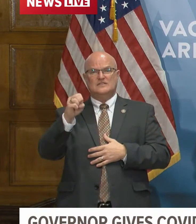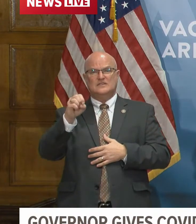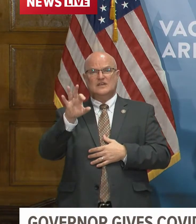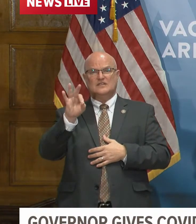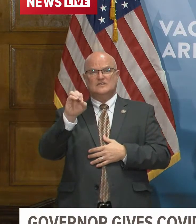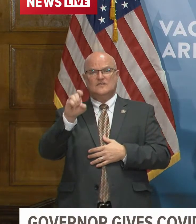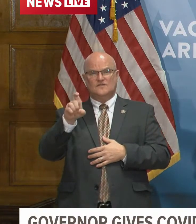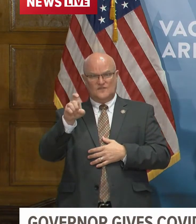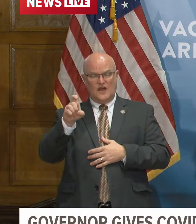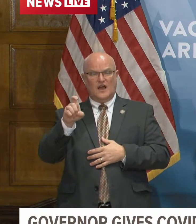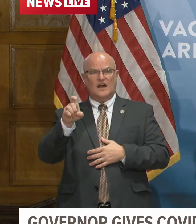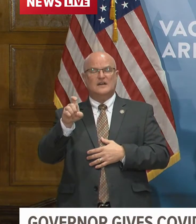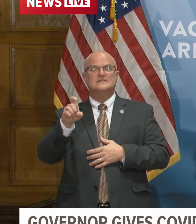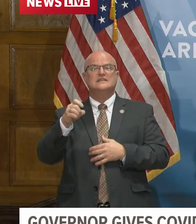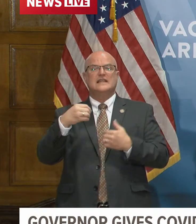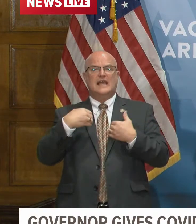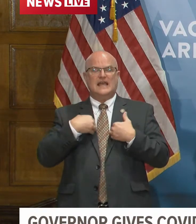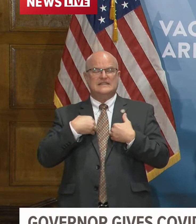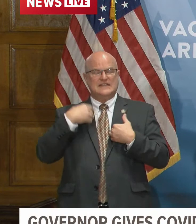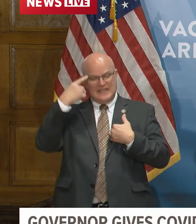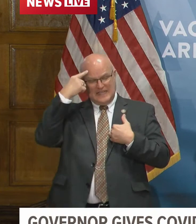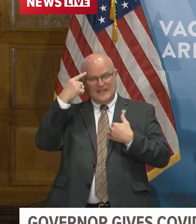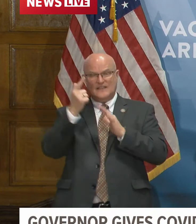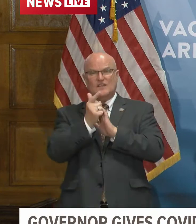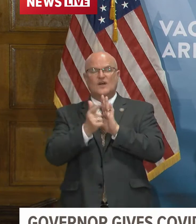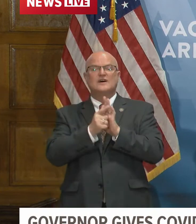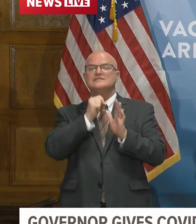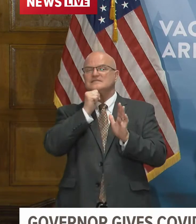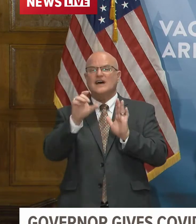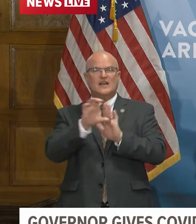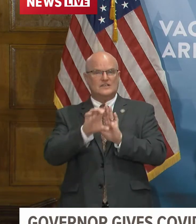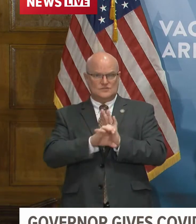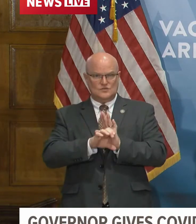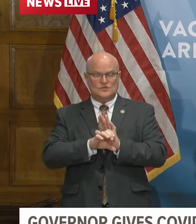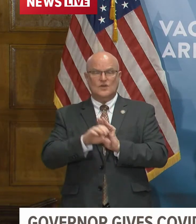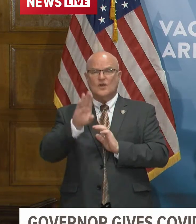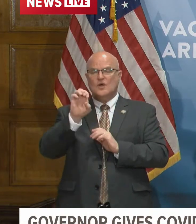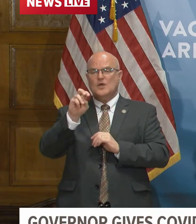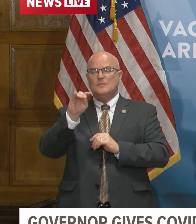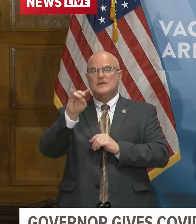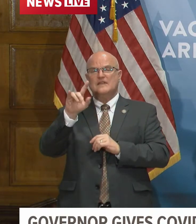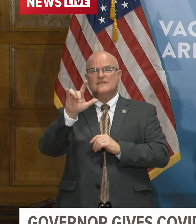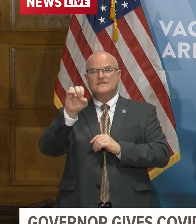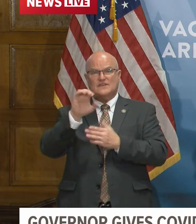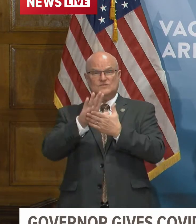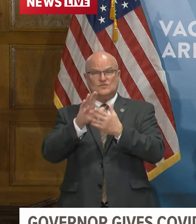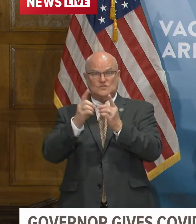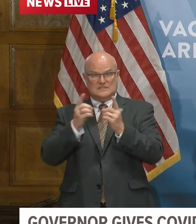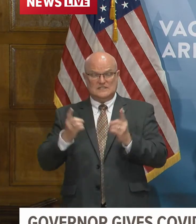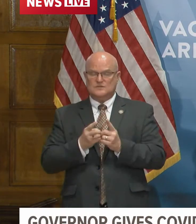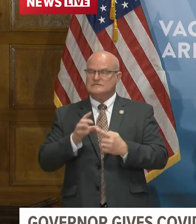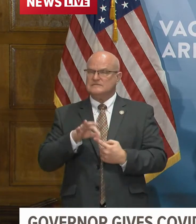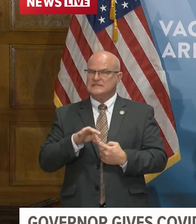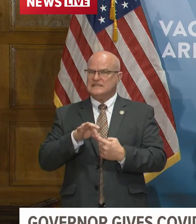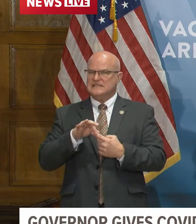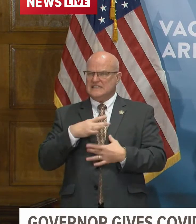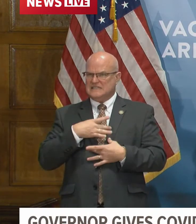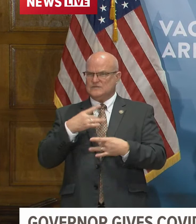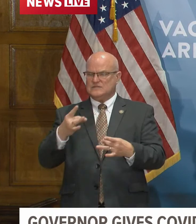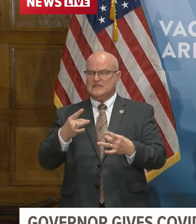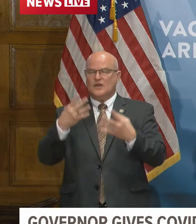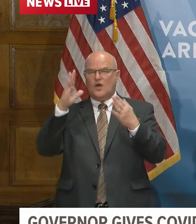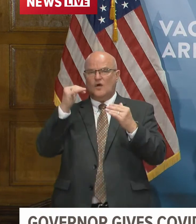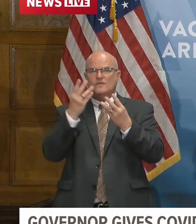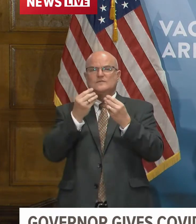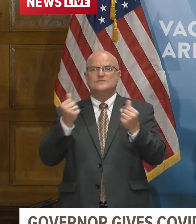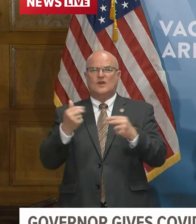found in holding the entire law unconstitutional. So Bentonville School District is in a unique position that hopefully it can be resolved in the